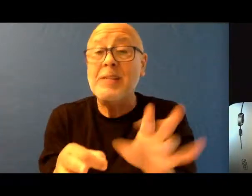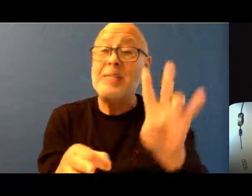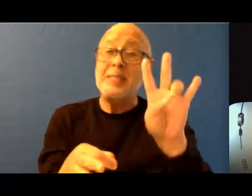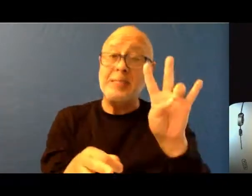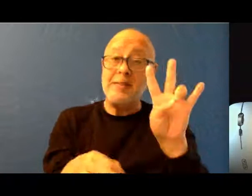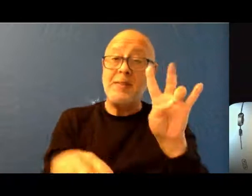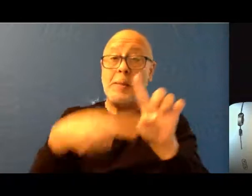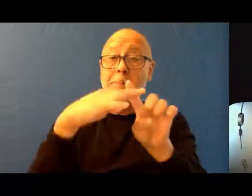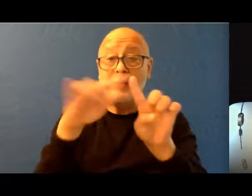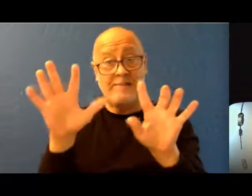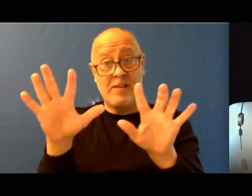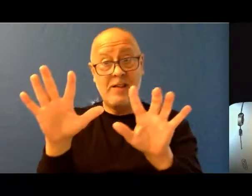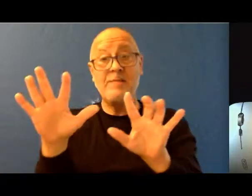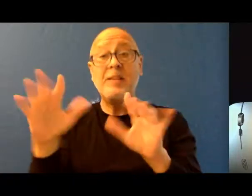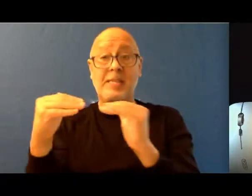5 is 12.